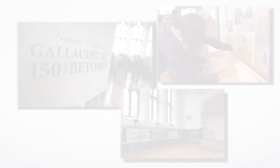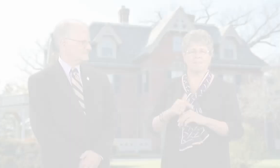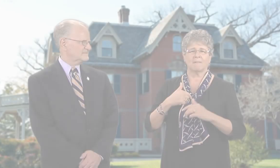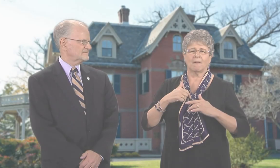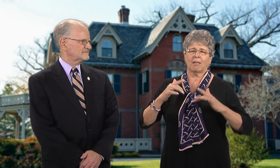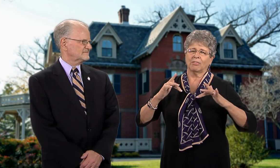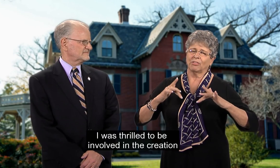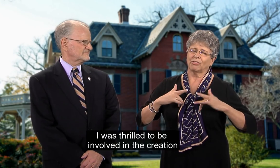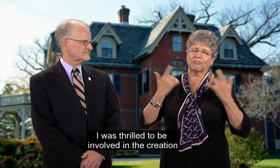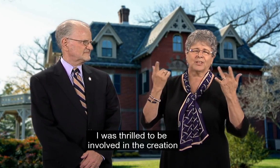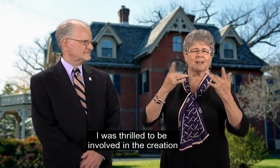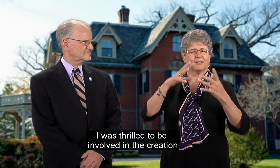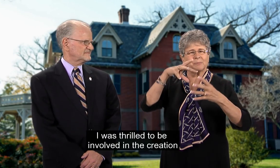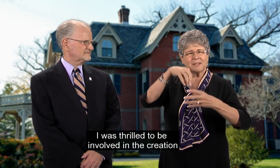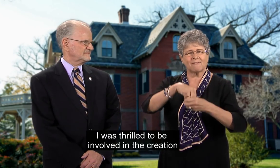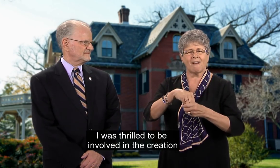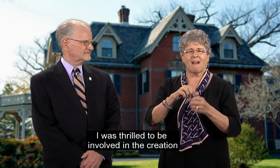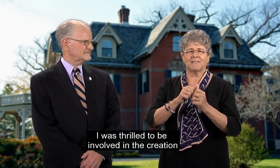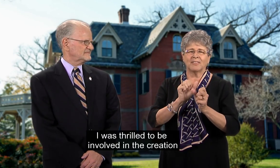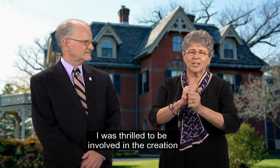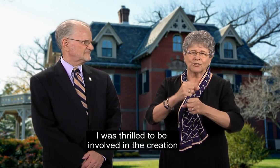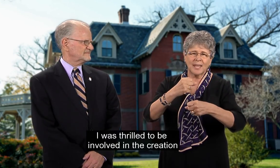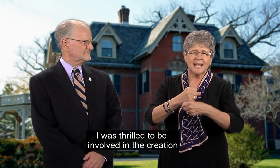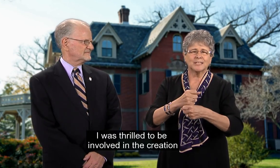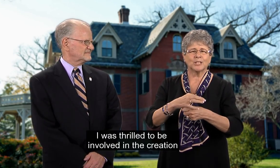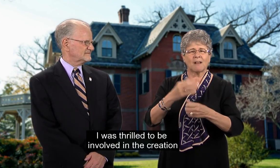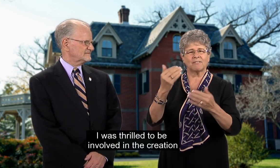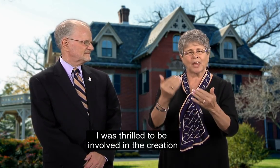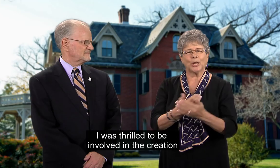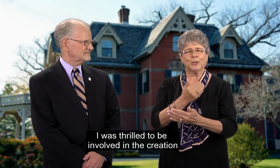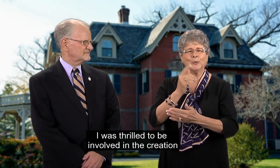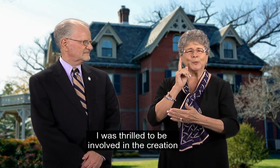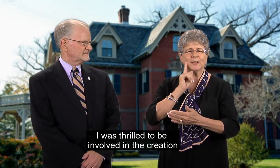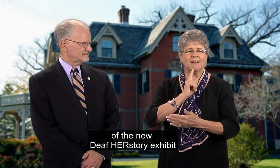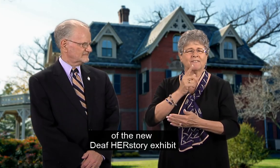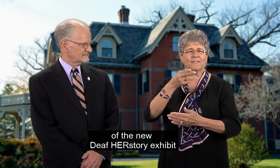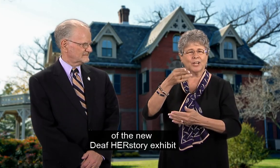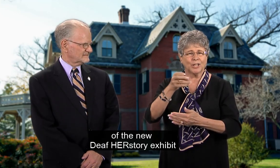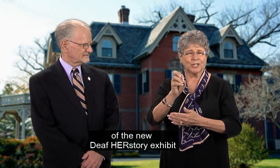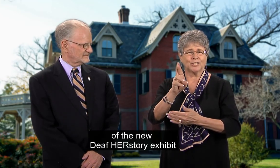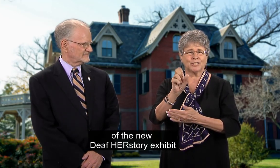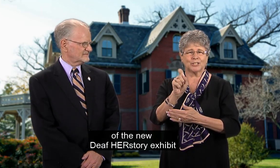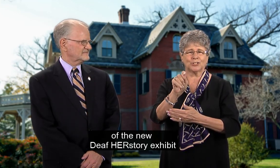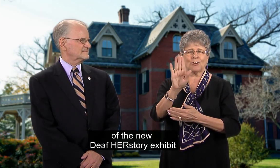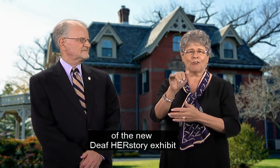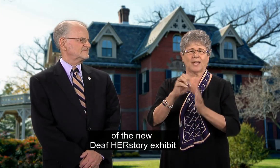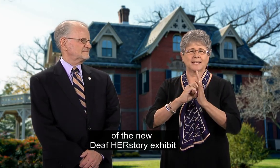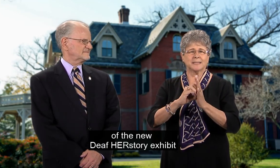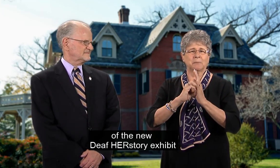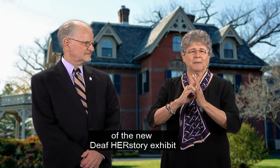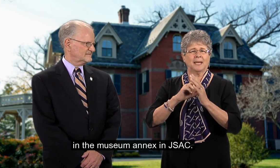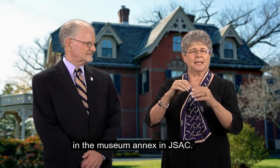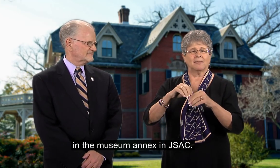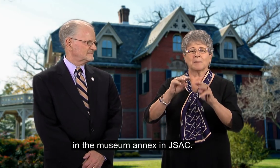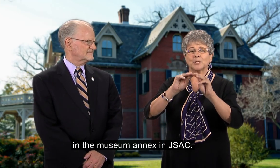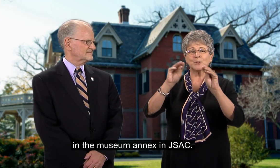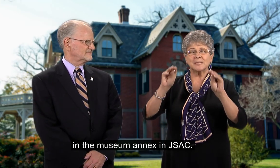I was thrilled to be involved in the creation of the new Deaf Herstory exhibit in the